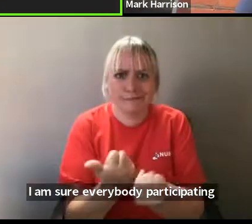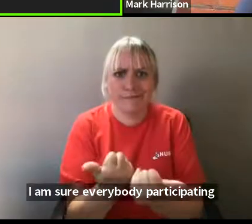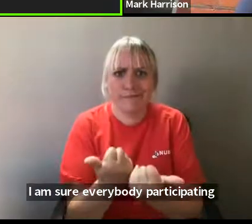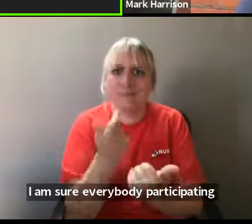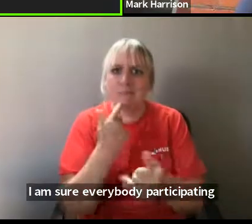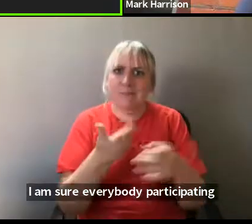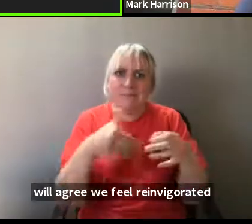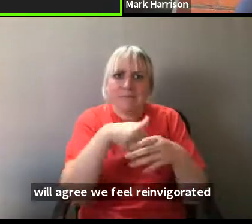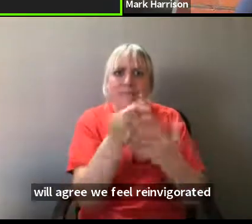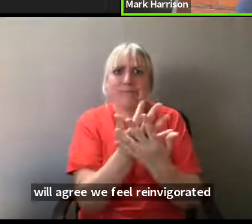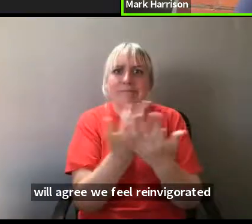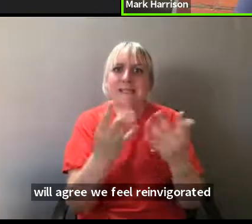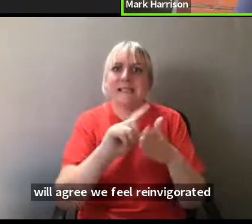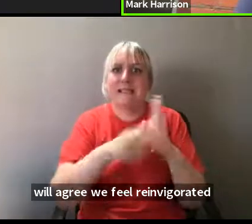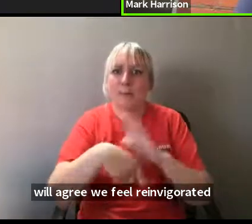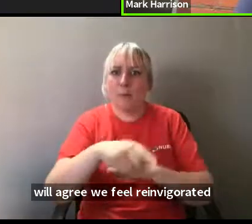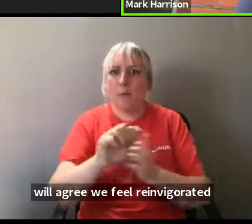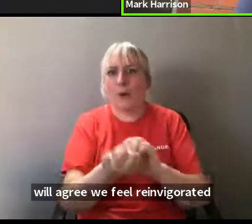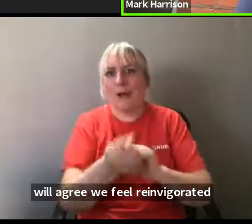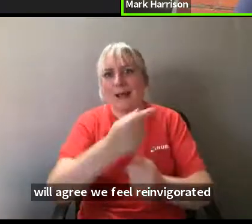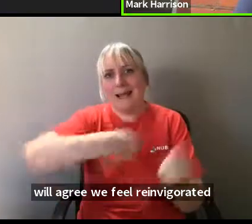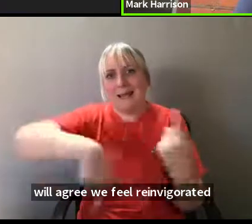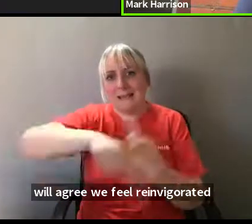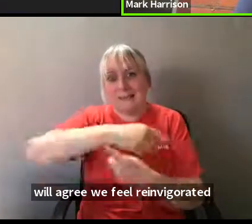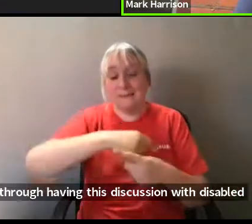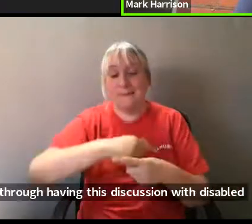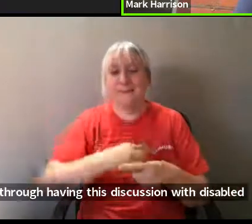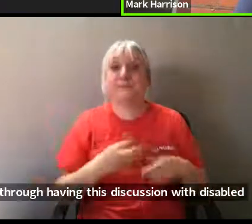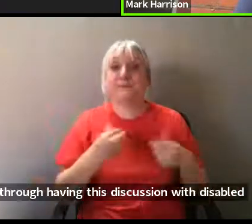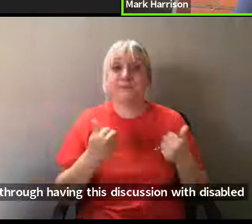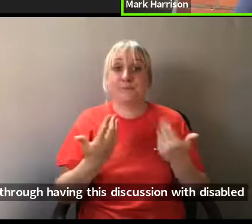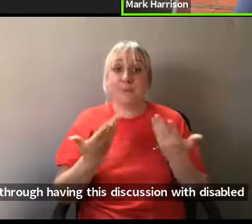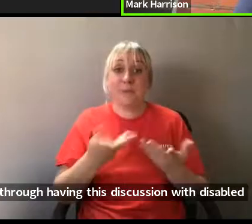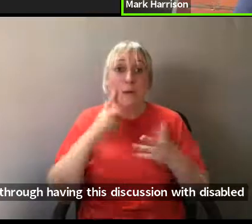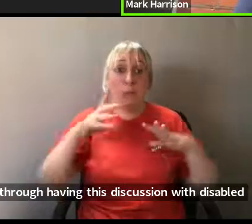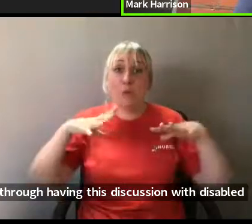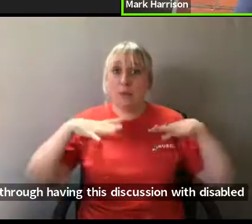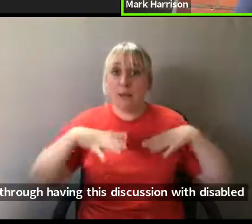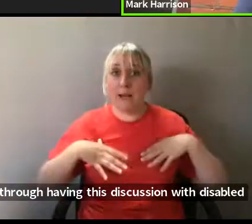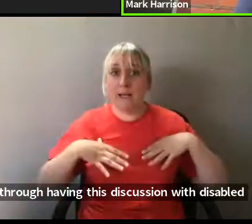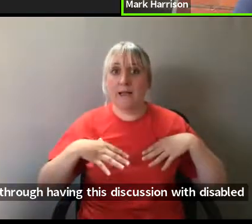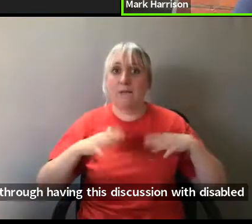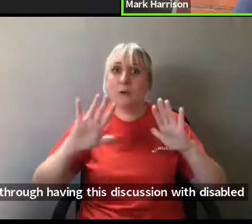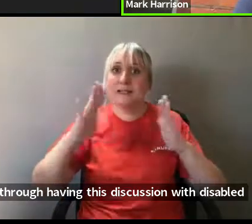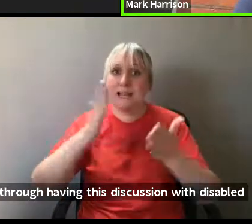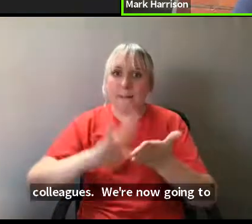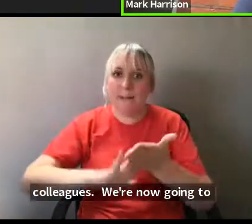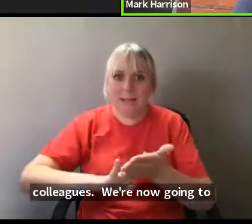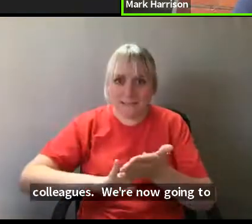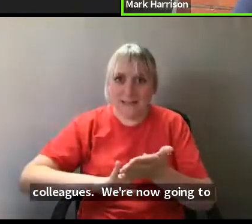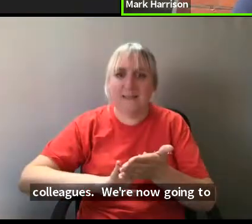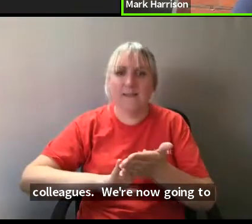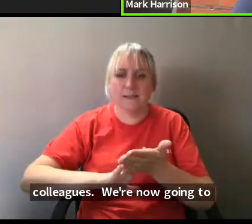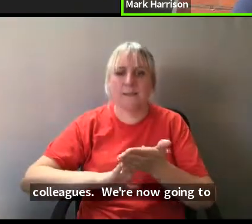disabled colleagues. We're now going to break for 10 minutes until